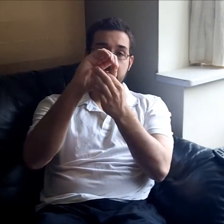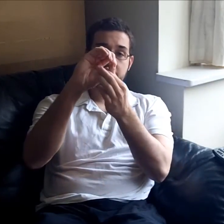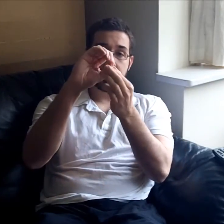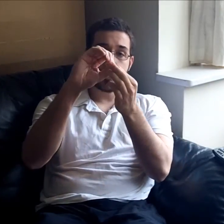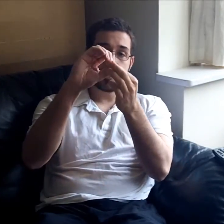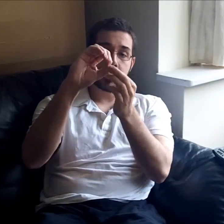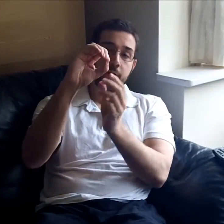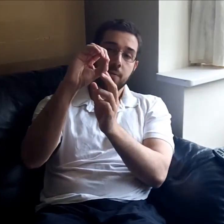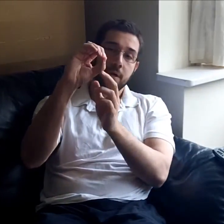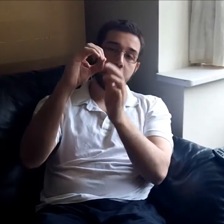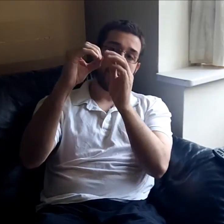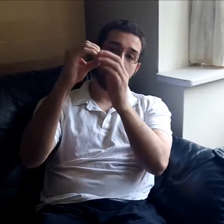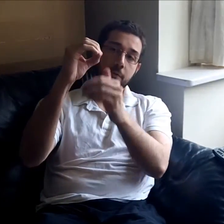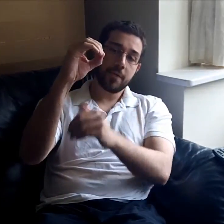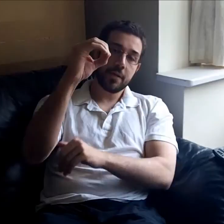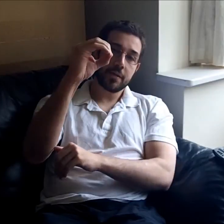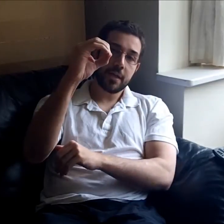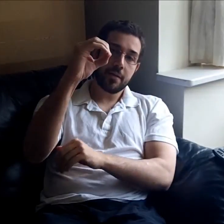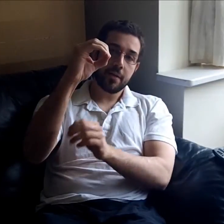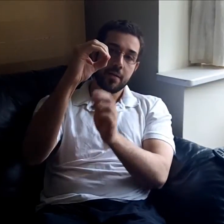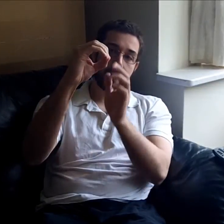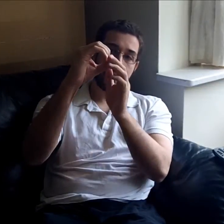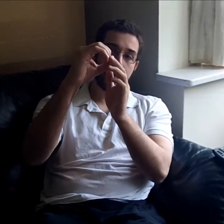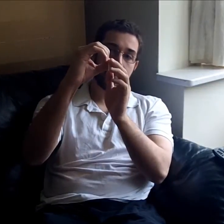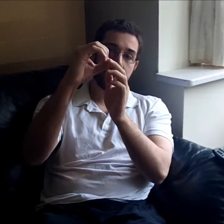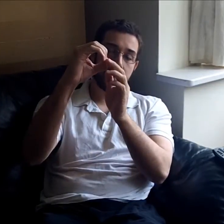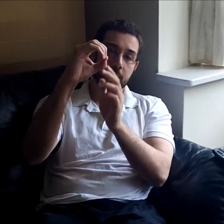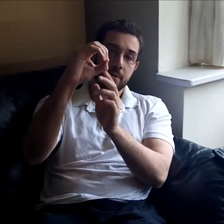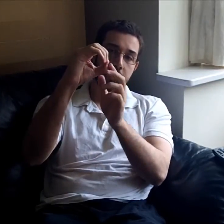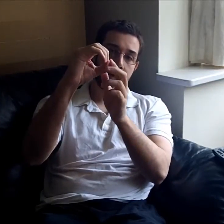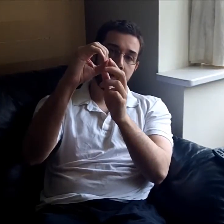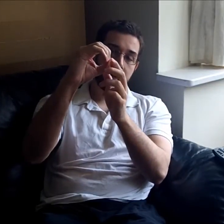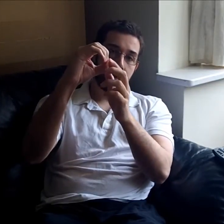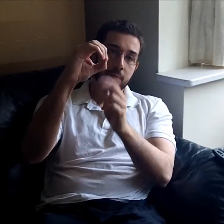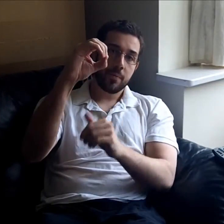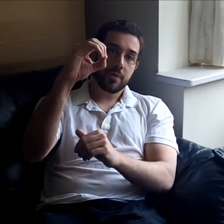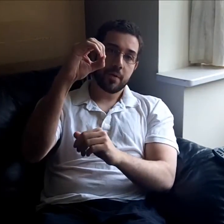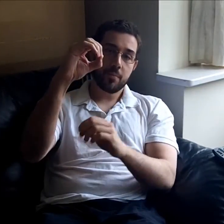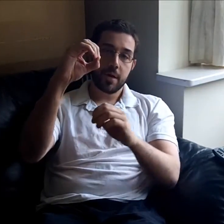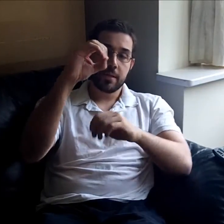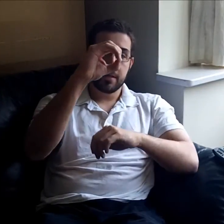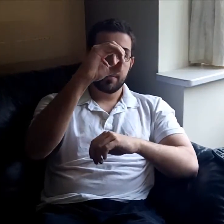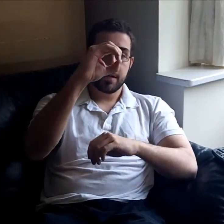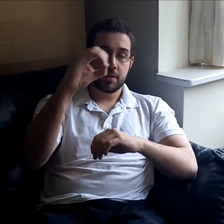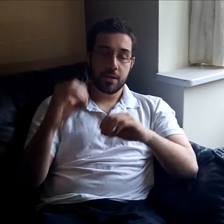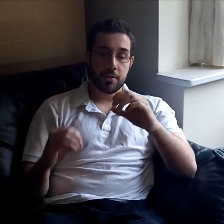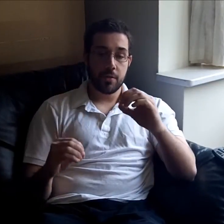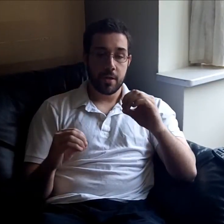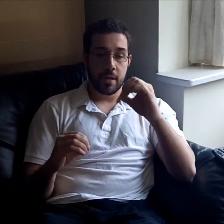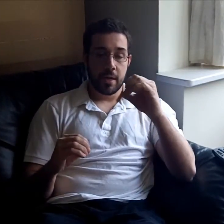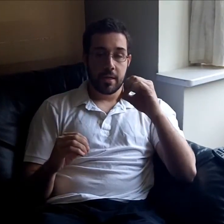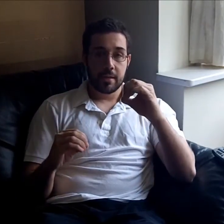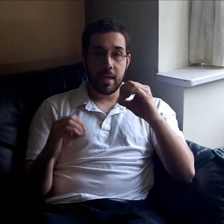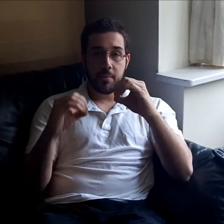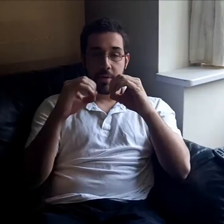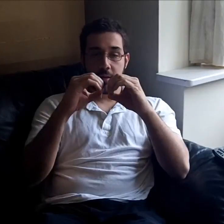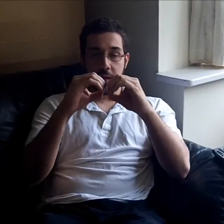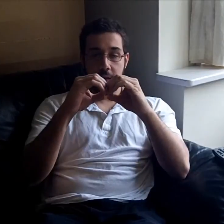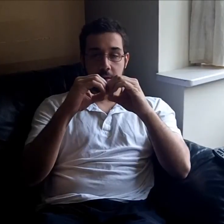hand position, so all the fingers together into a cup with the thumb pressed in to make a circle. Same with the other hand